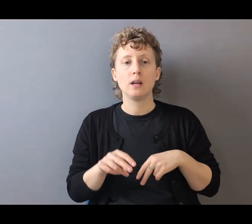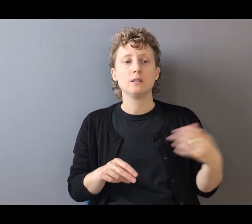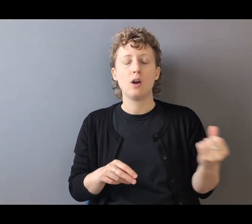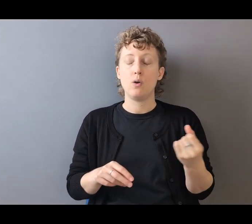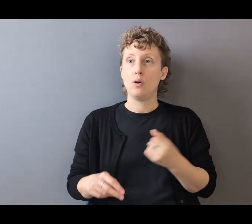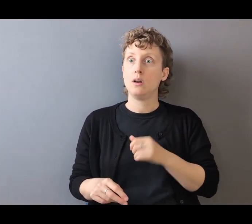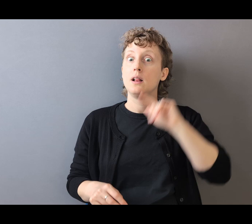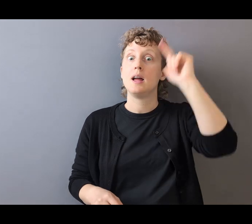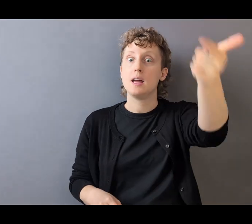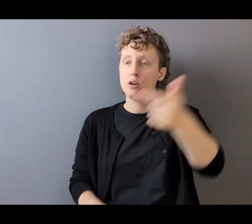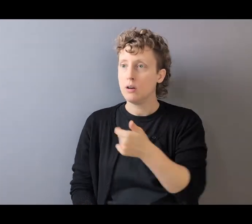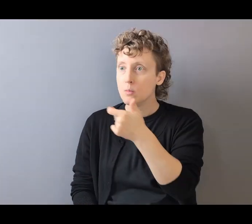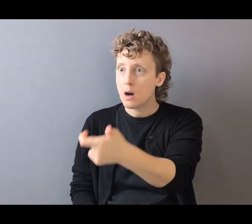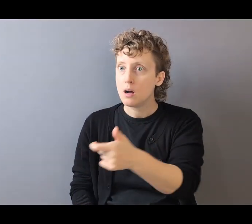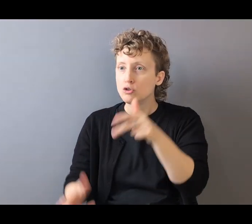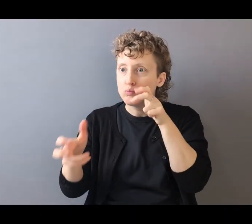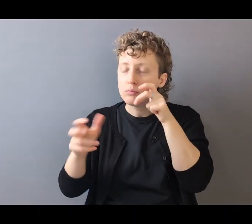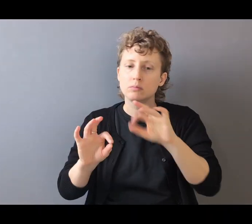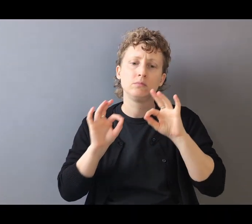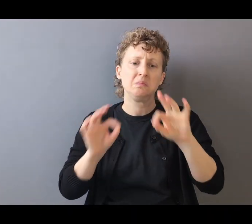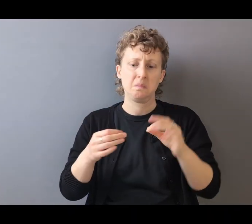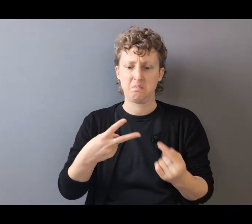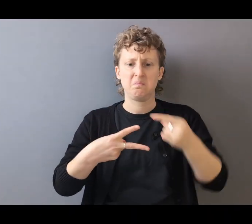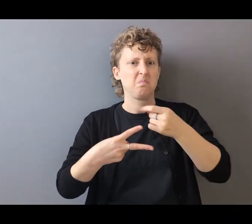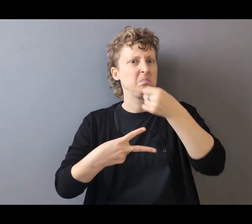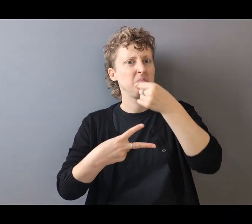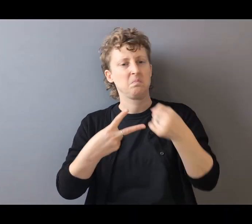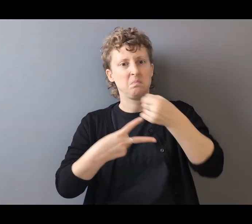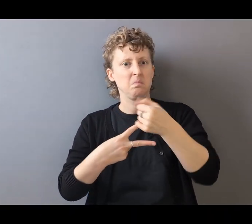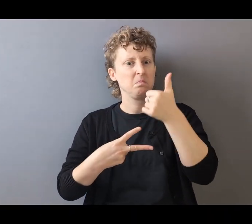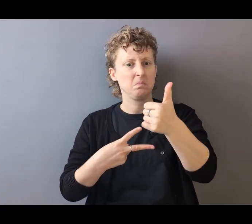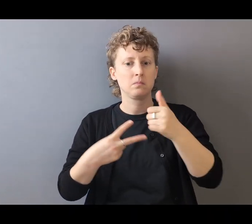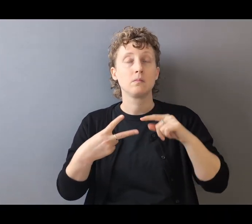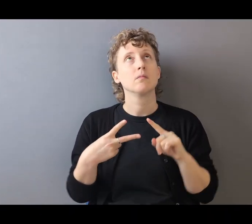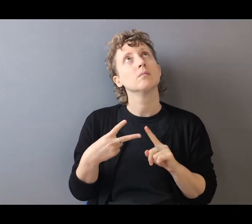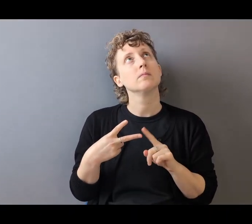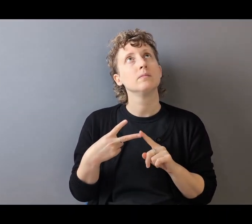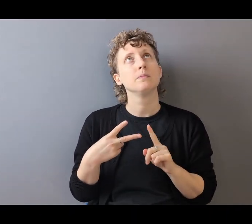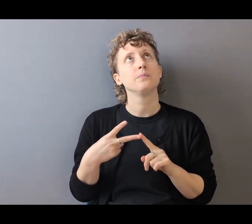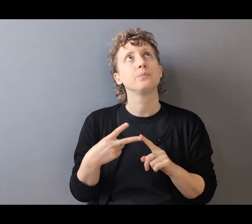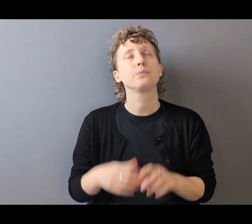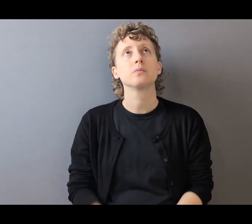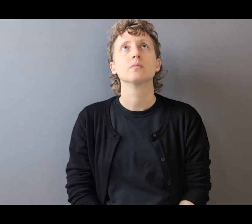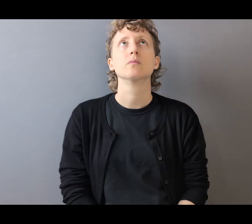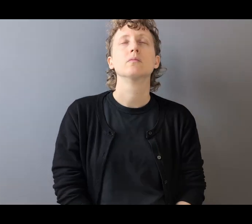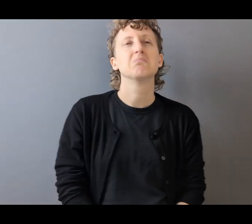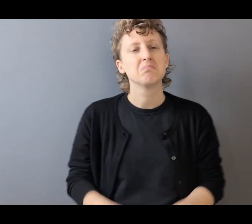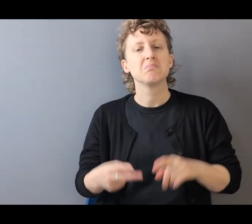see before. So this is definitely number 1 for me. But I think the second thing is simply